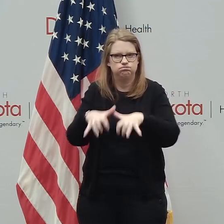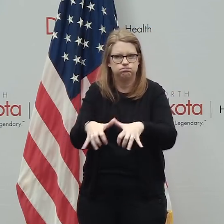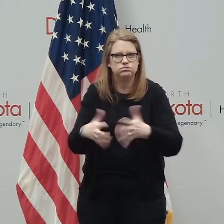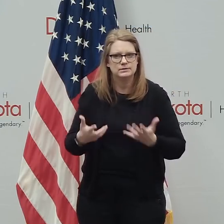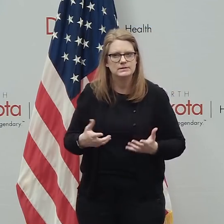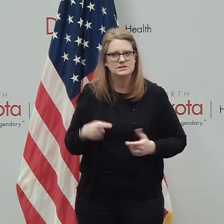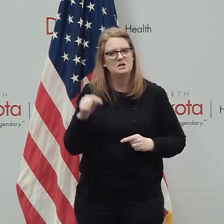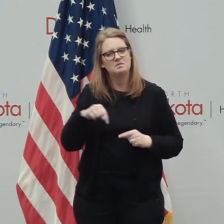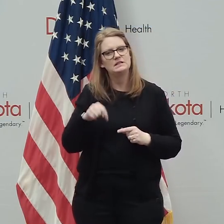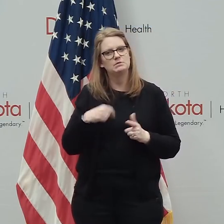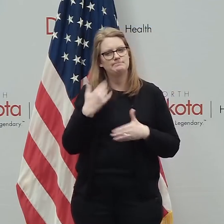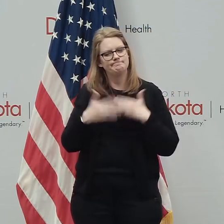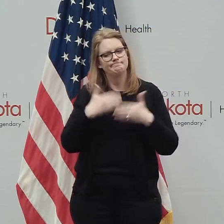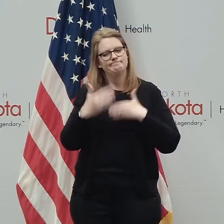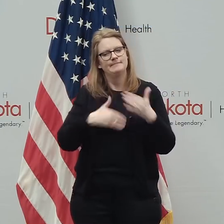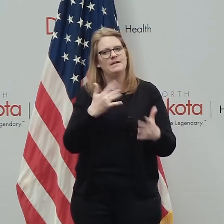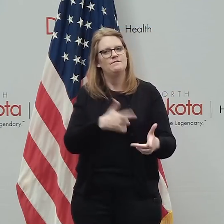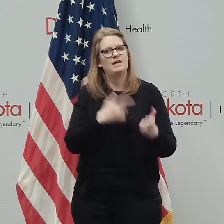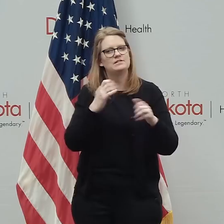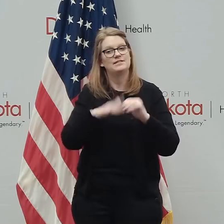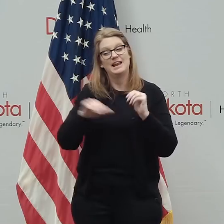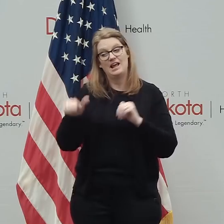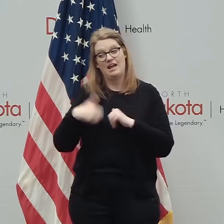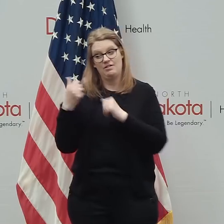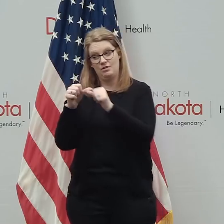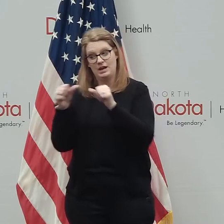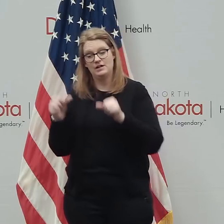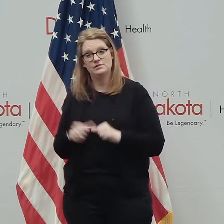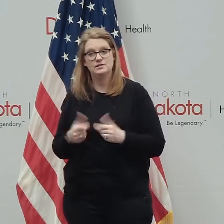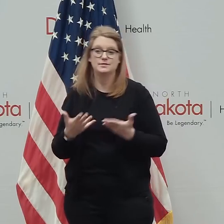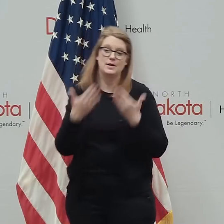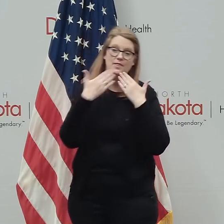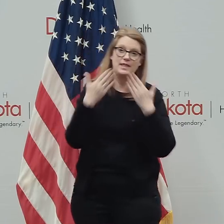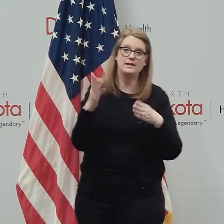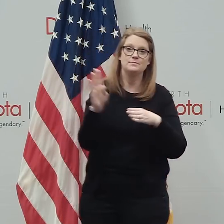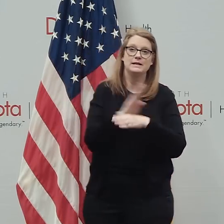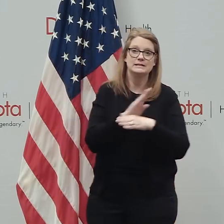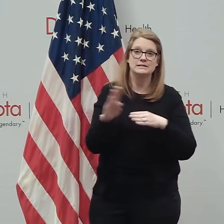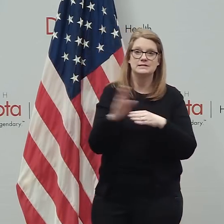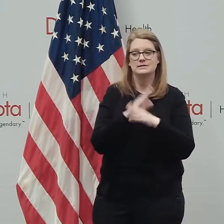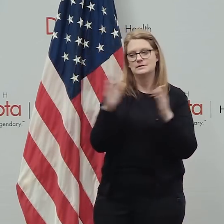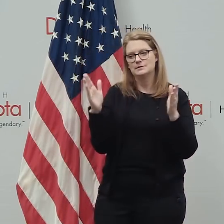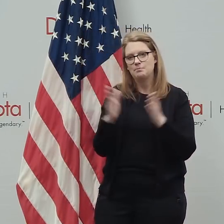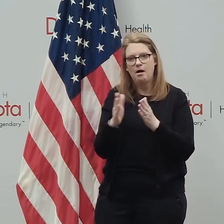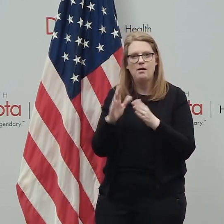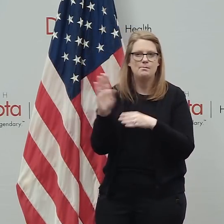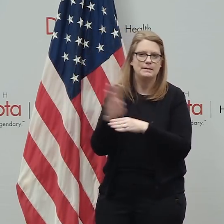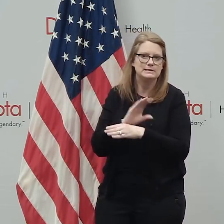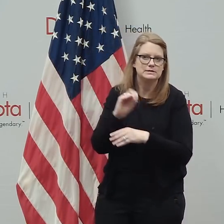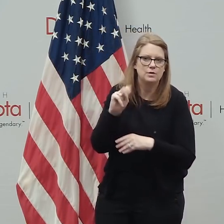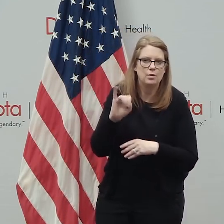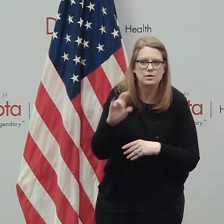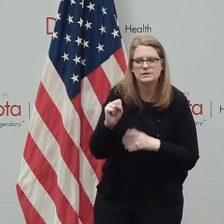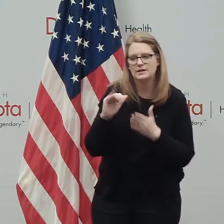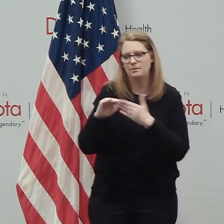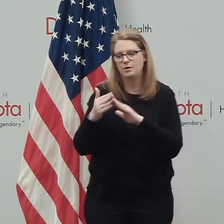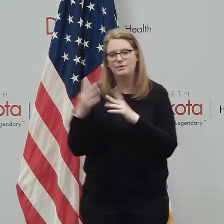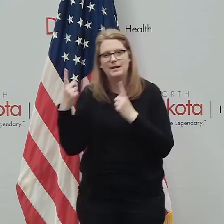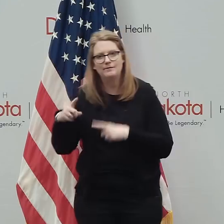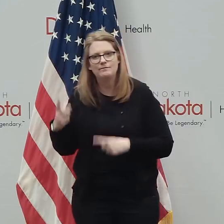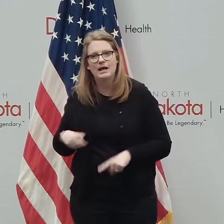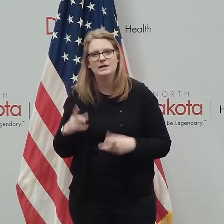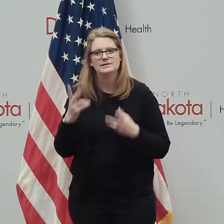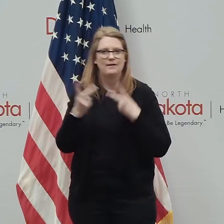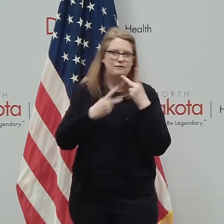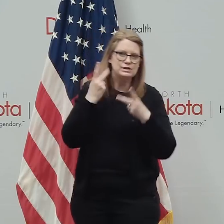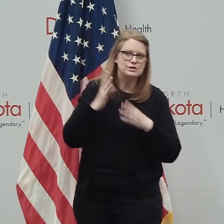other destinations. And I want to say again, thank you to the entrepreneurs, small business owners, venue managers, community events planners, convention visitors